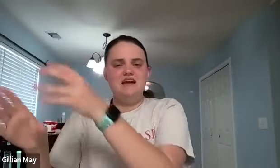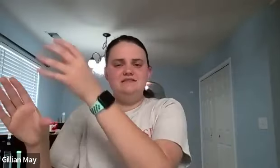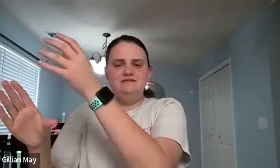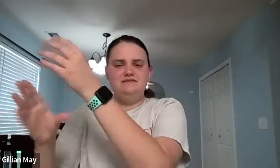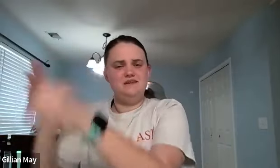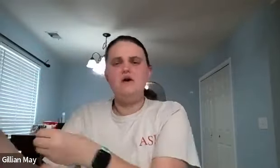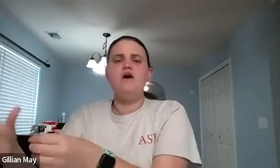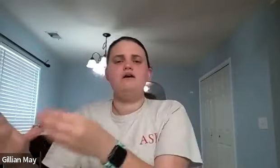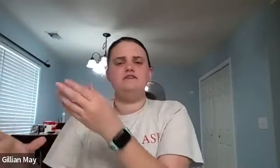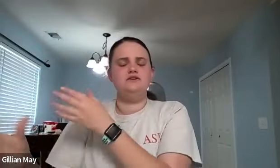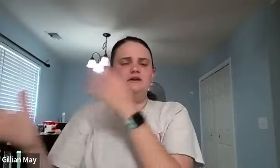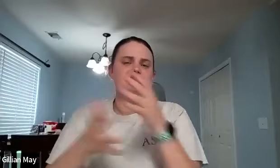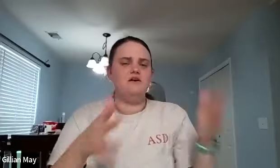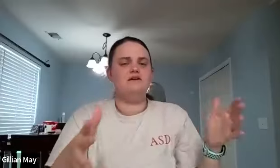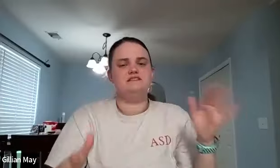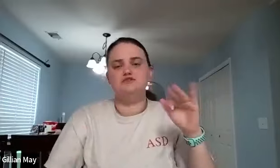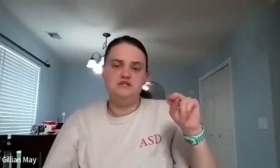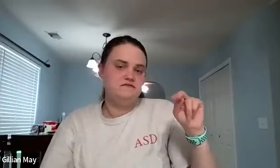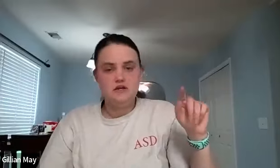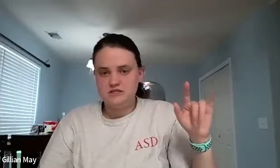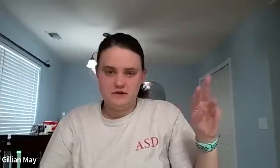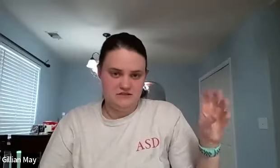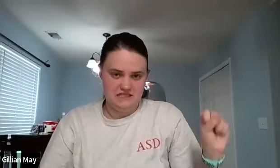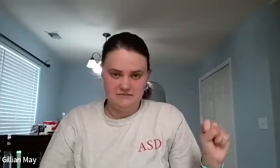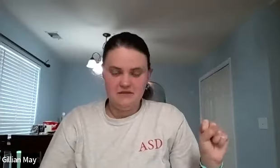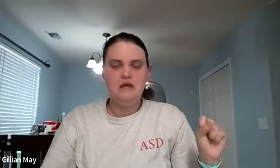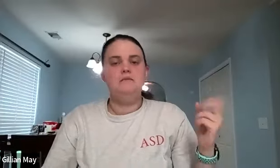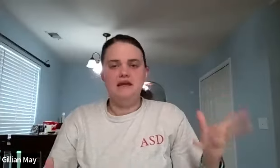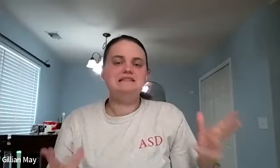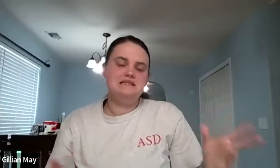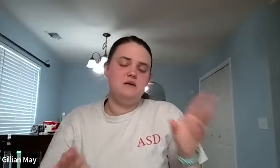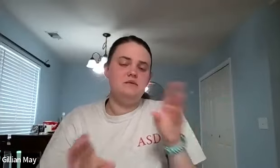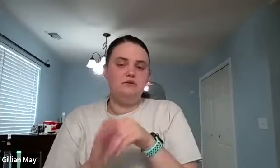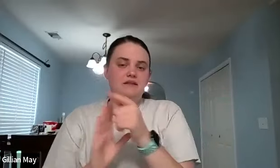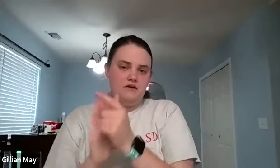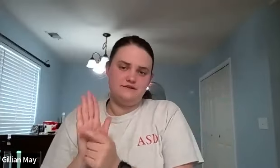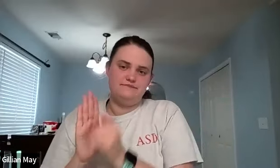inside the law, they're your in-laws. And so she finger spells them. But I see a lot of people do in-laws.